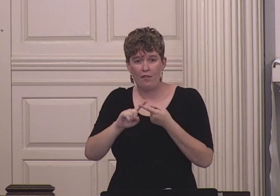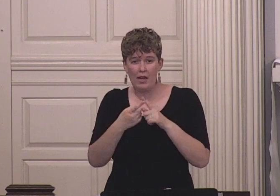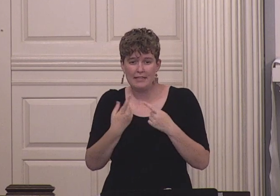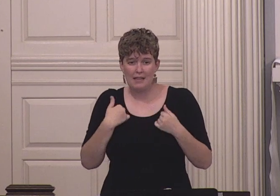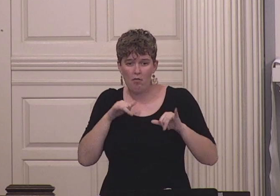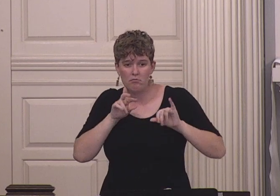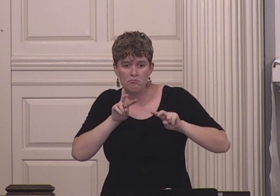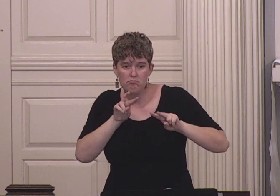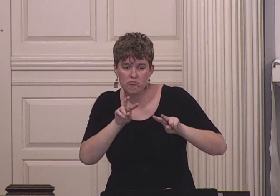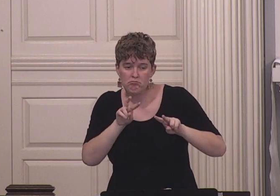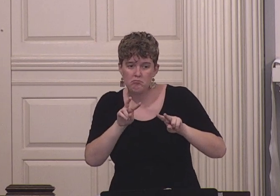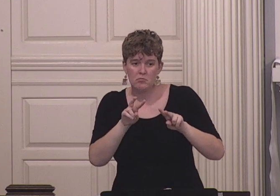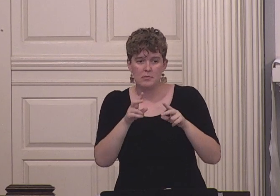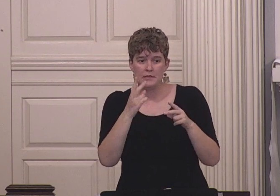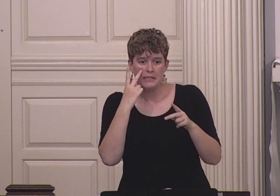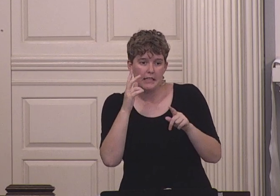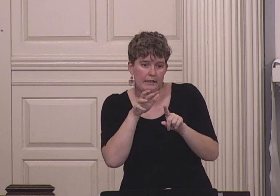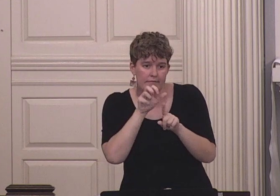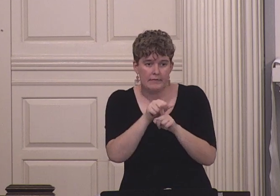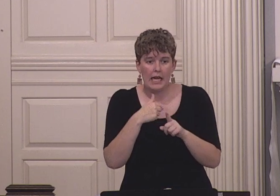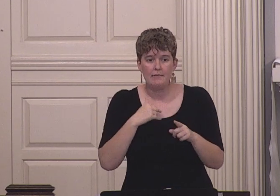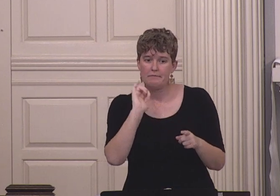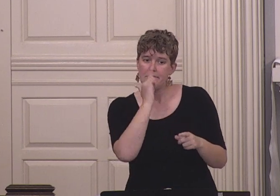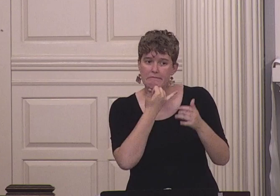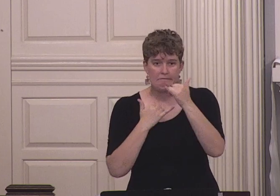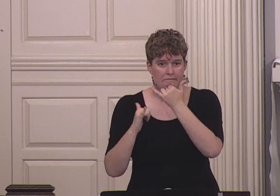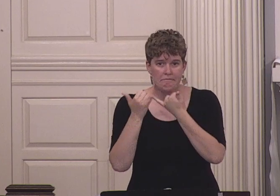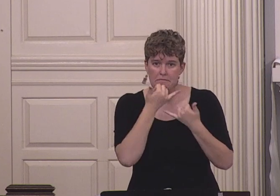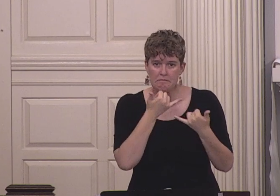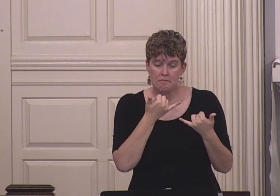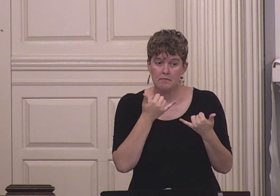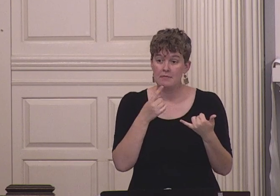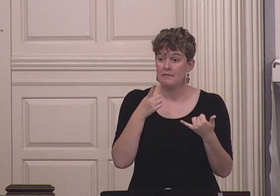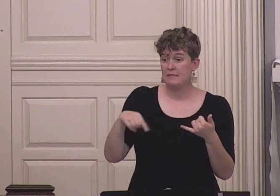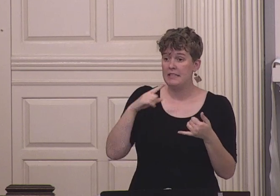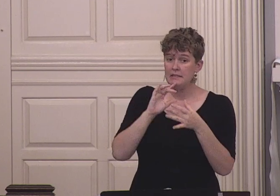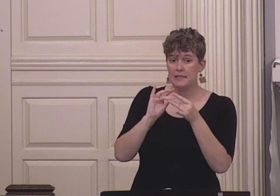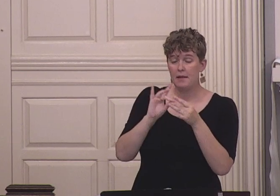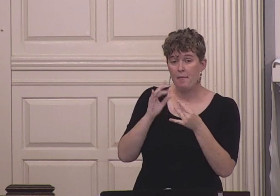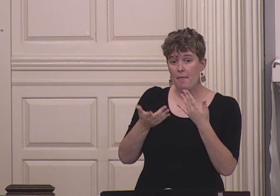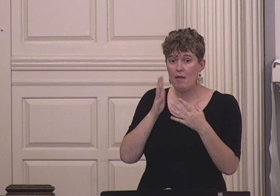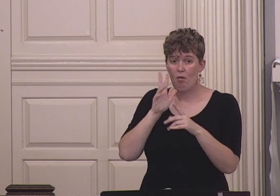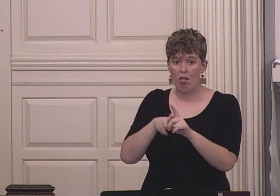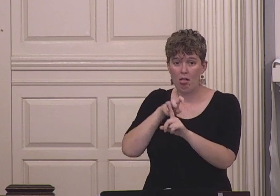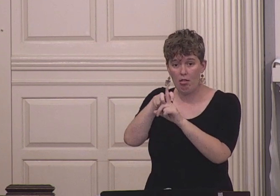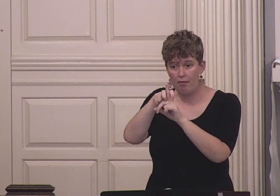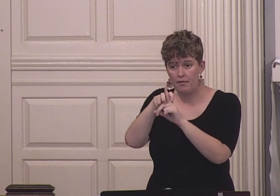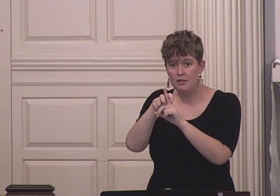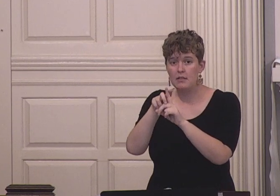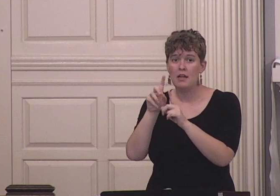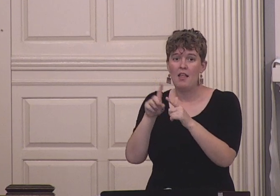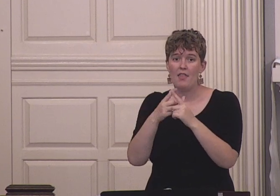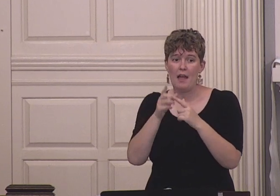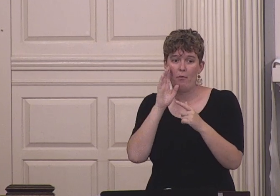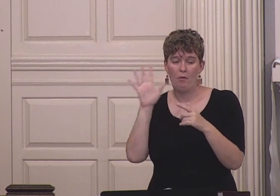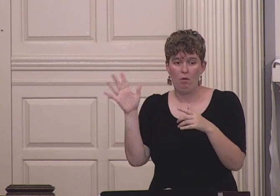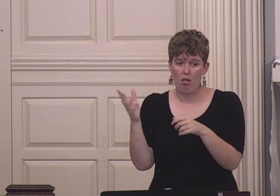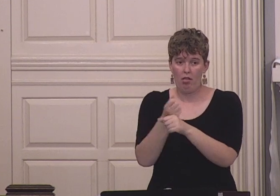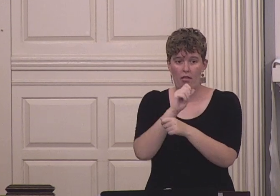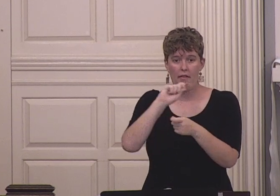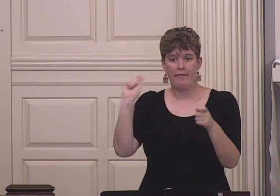any misstep of mine. Perhaps he will be trapped. Then we can prevail and take our vengeance on